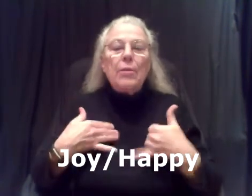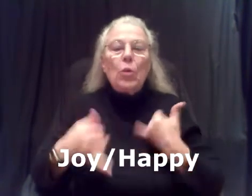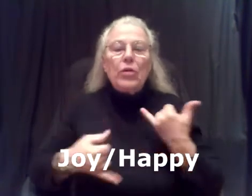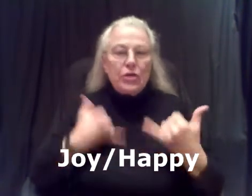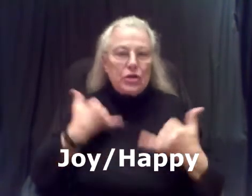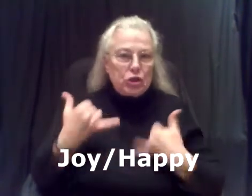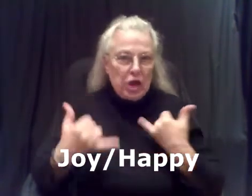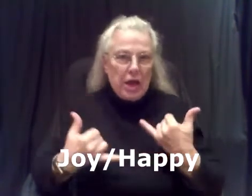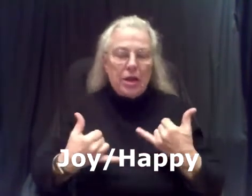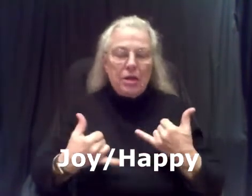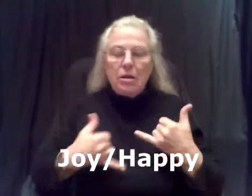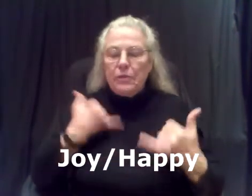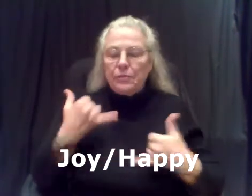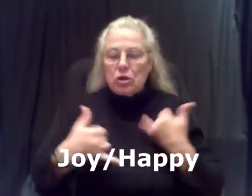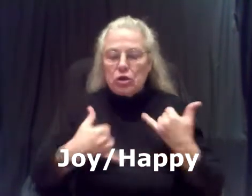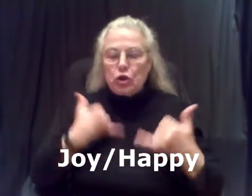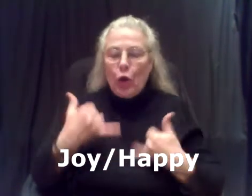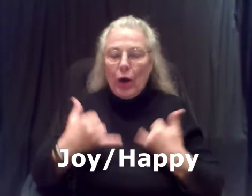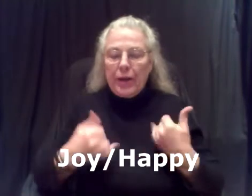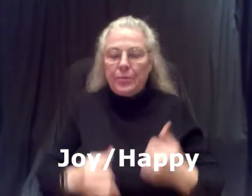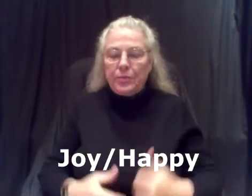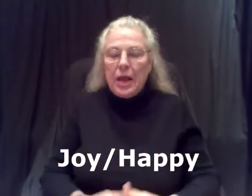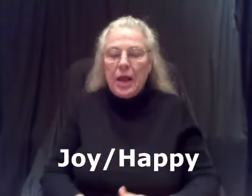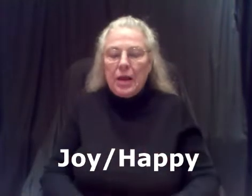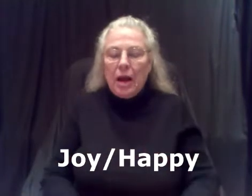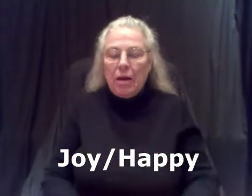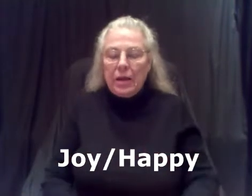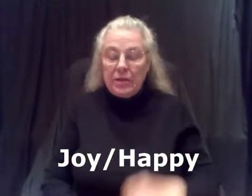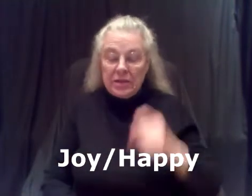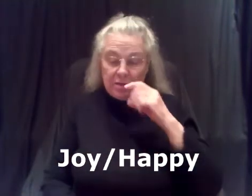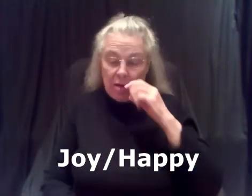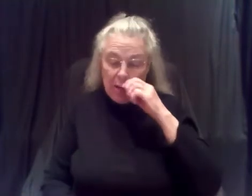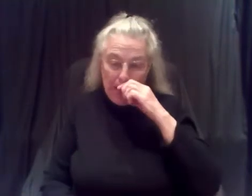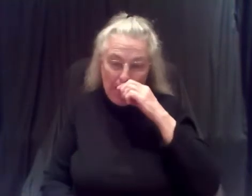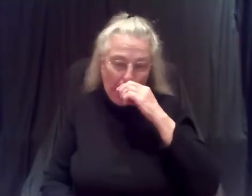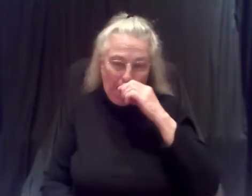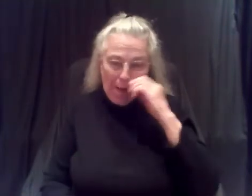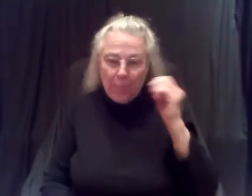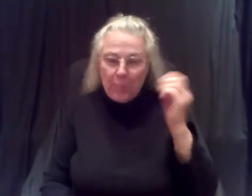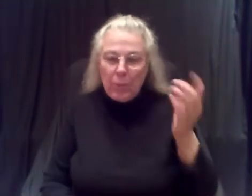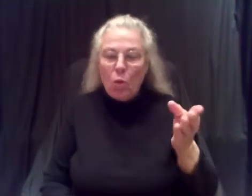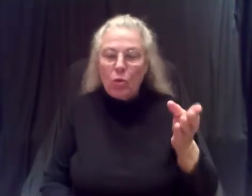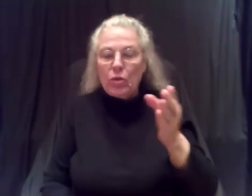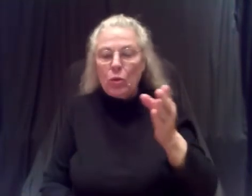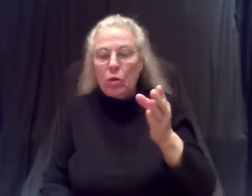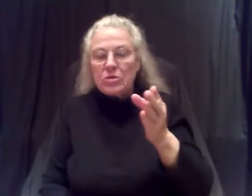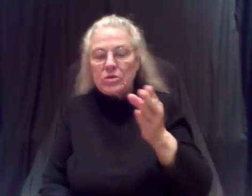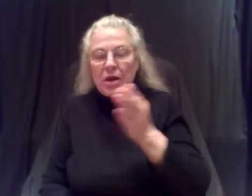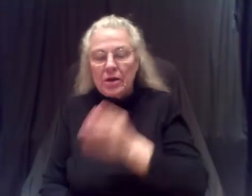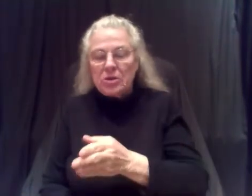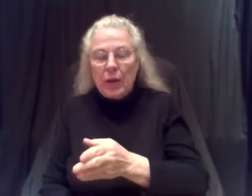with the J, joy. Now, in this song, both the words